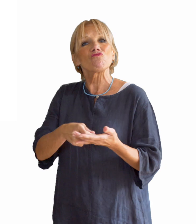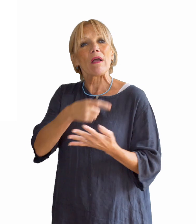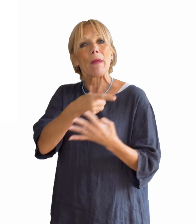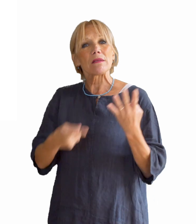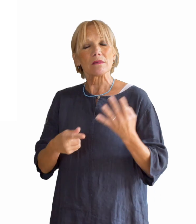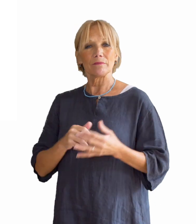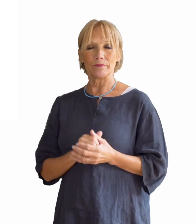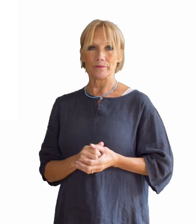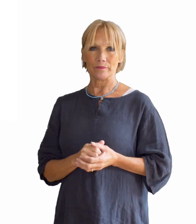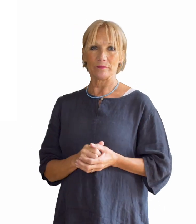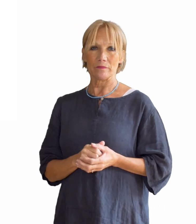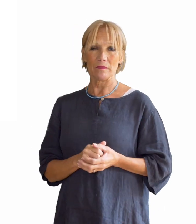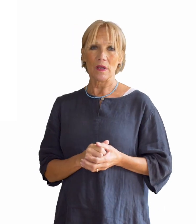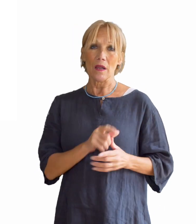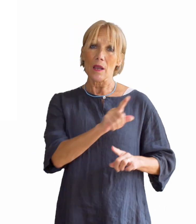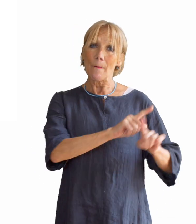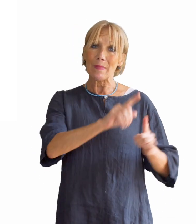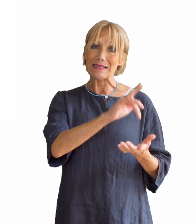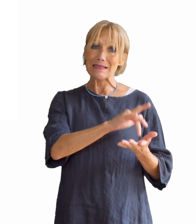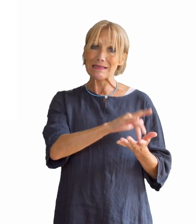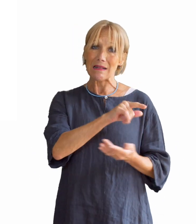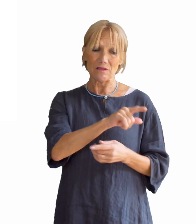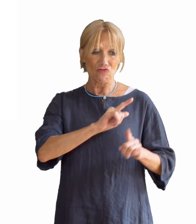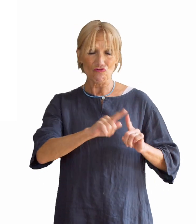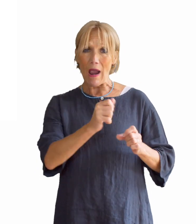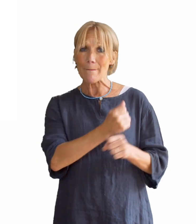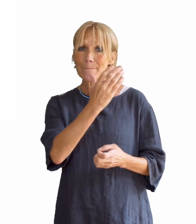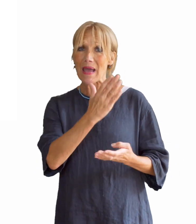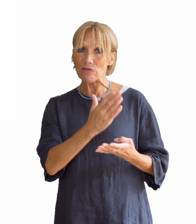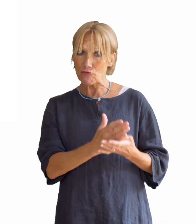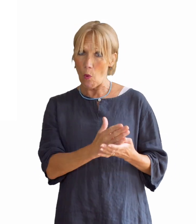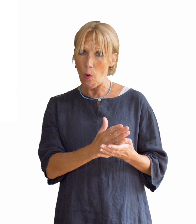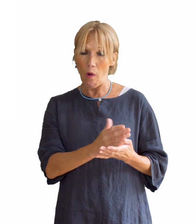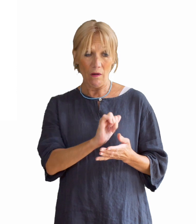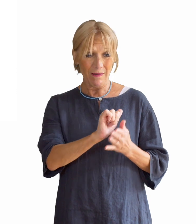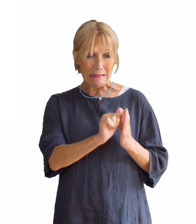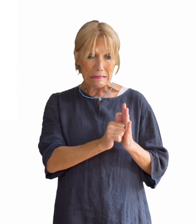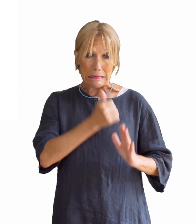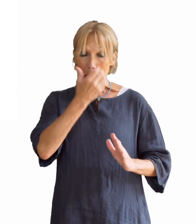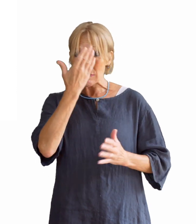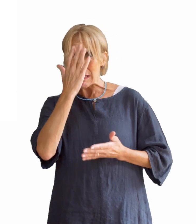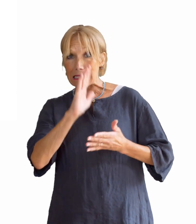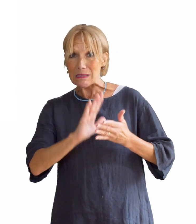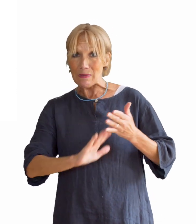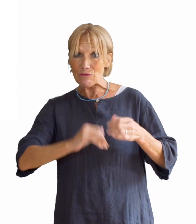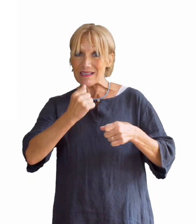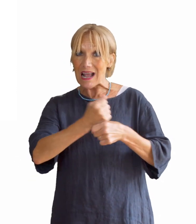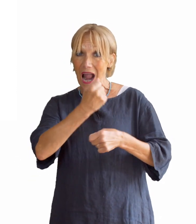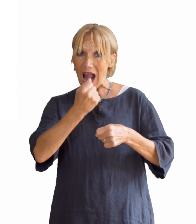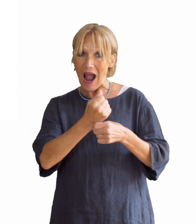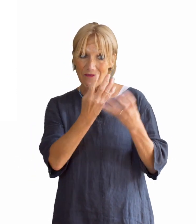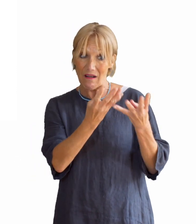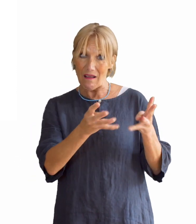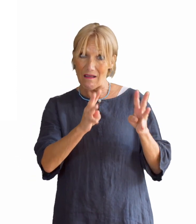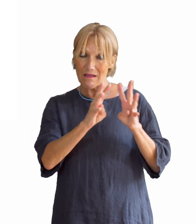recommendations. We suggest meeting centres try to ensure the skills and experience of individuals on any governance board cover the full